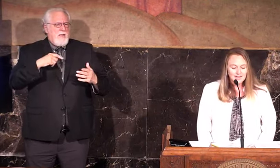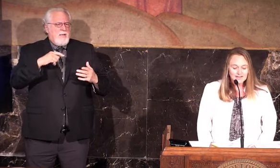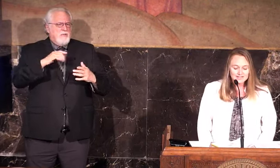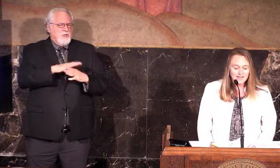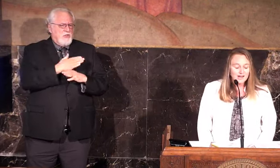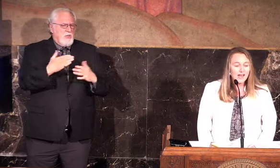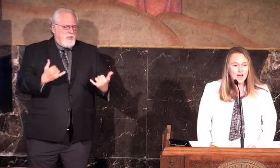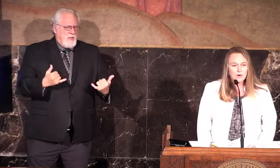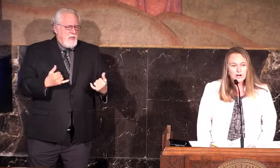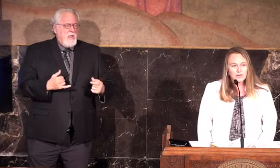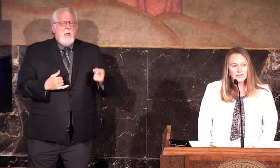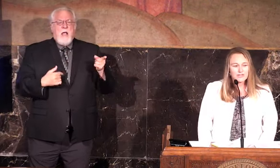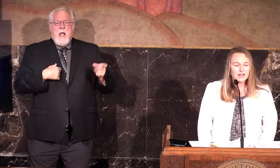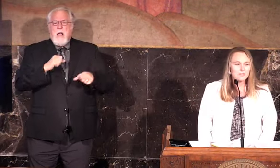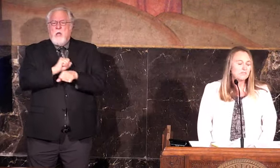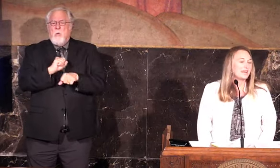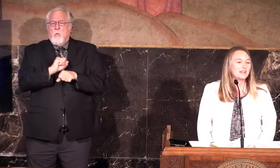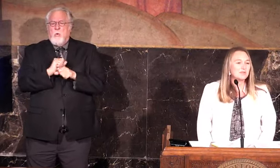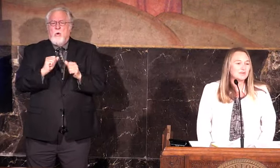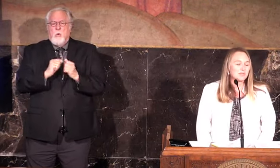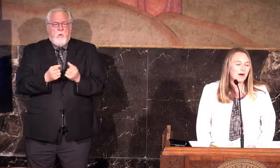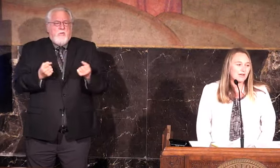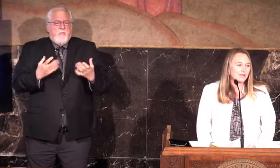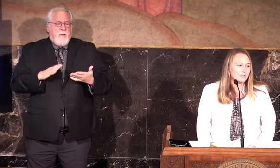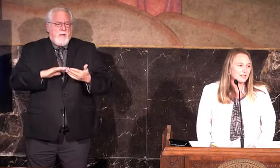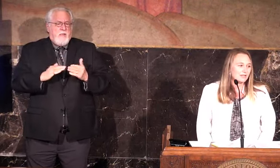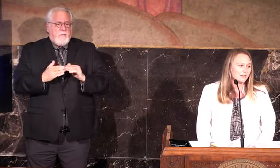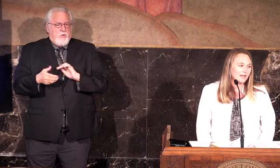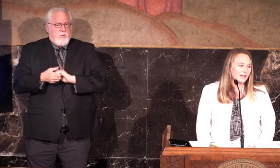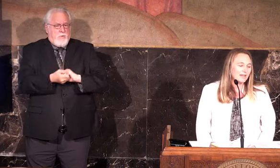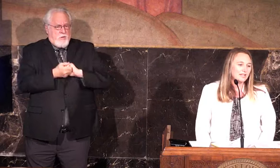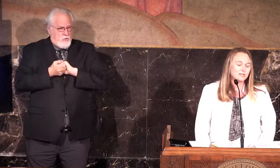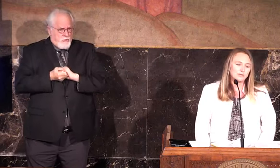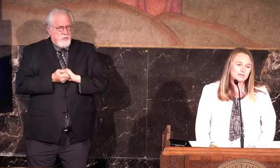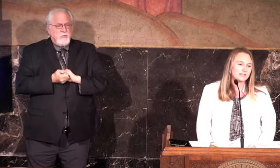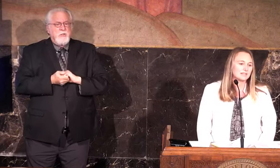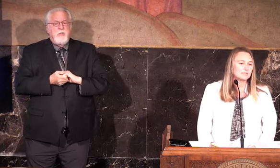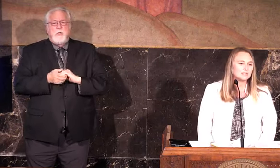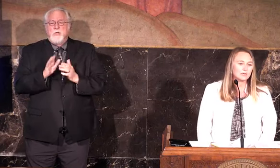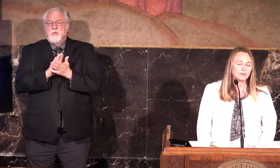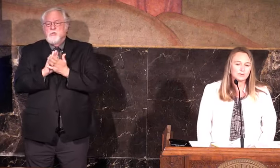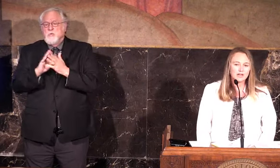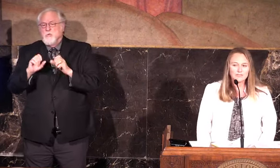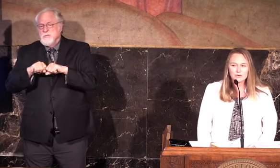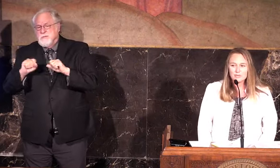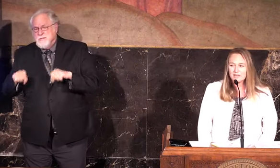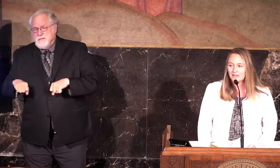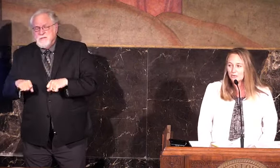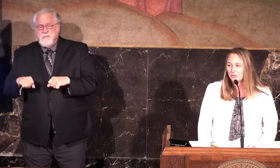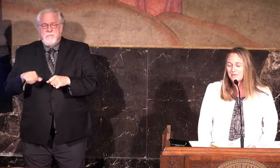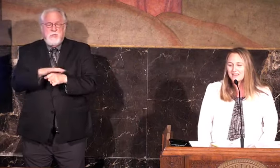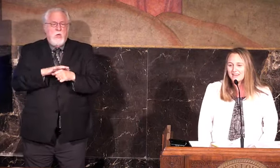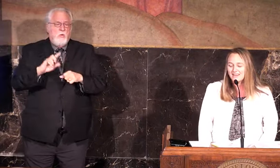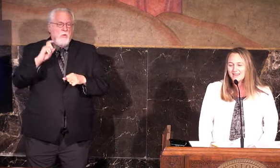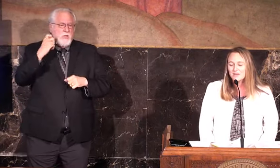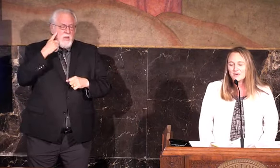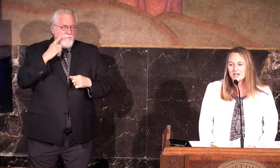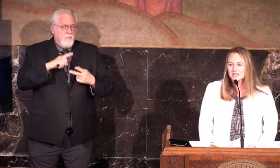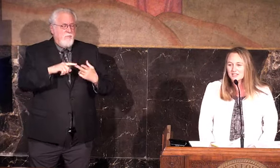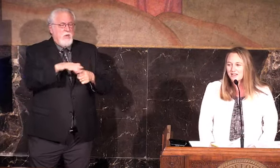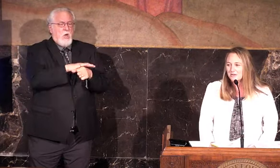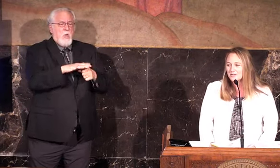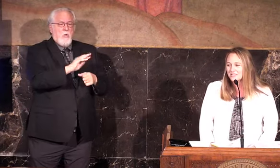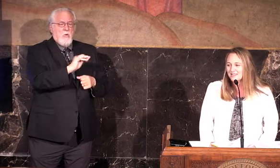today, is that I work with many community partners, including school systems, local government, local media.